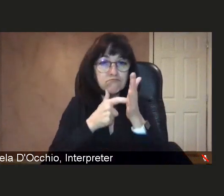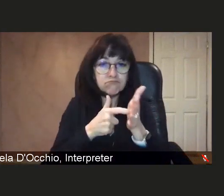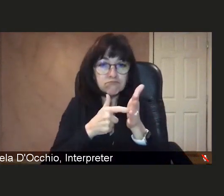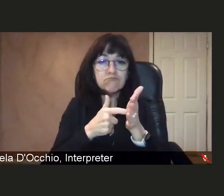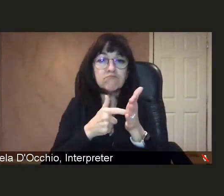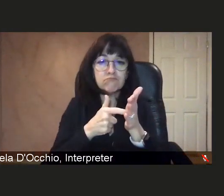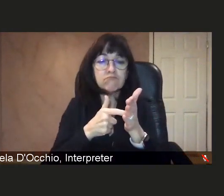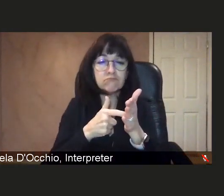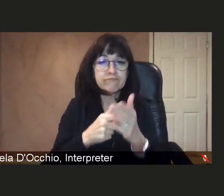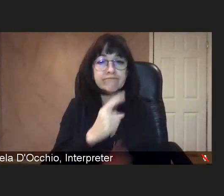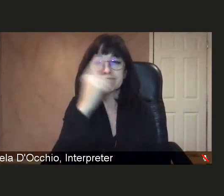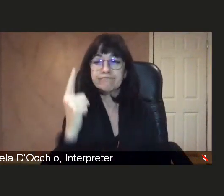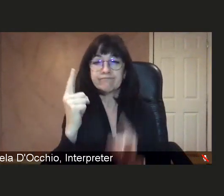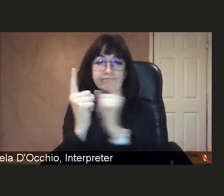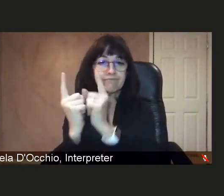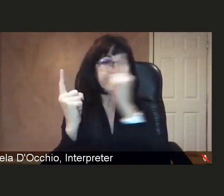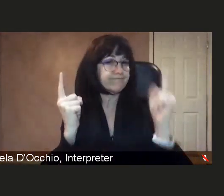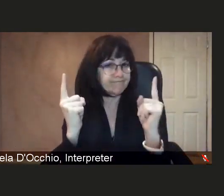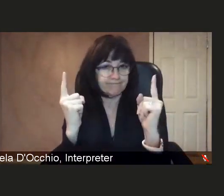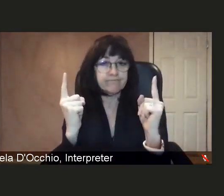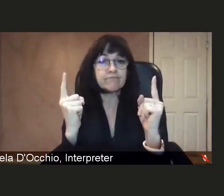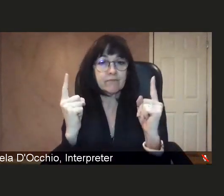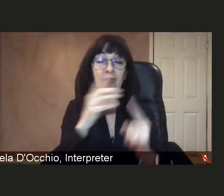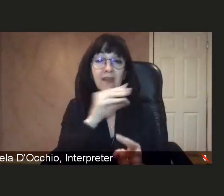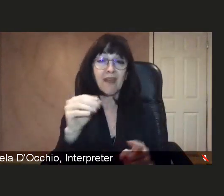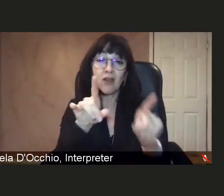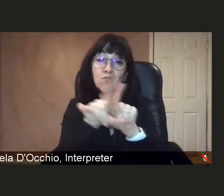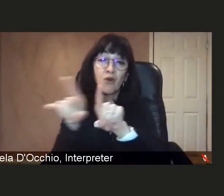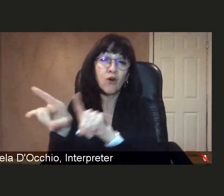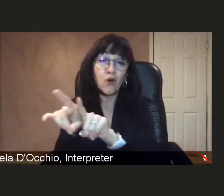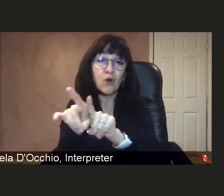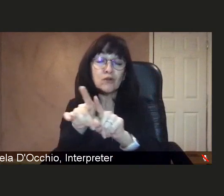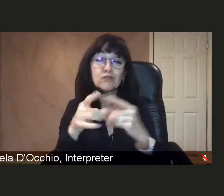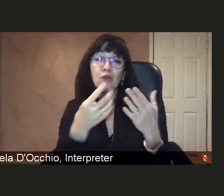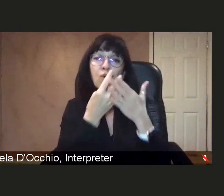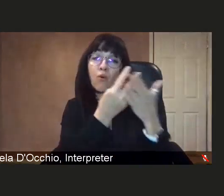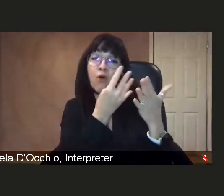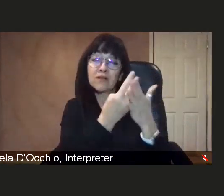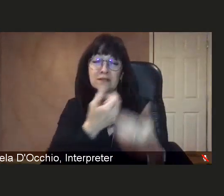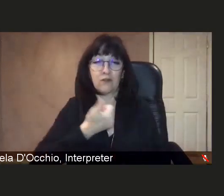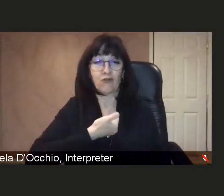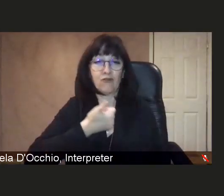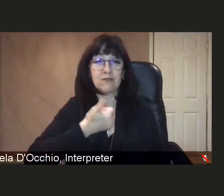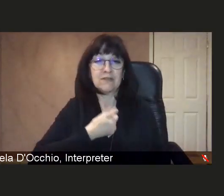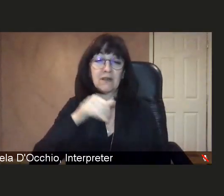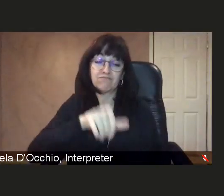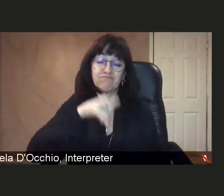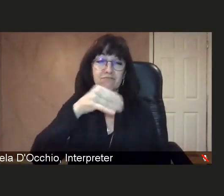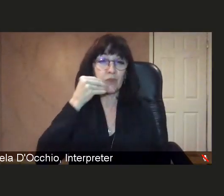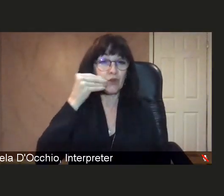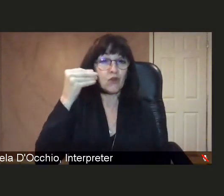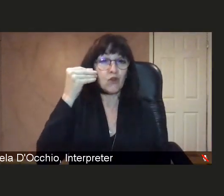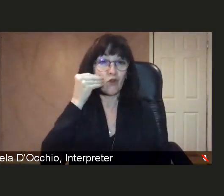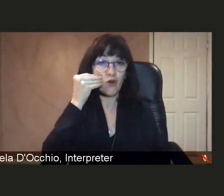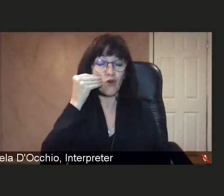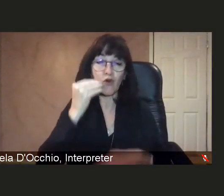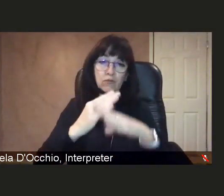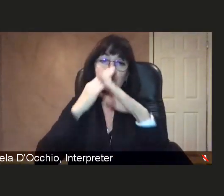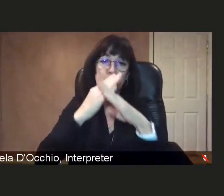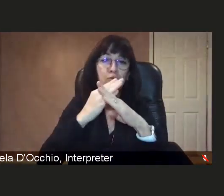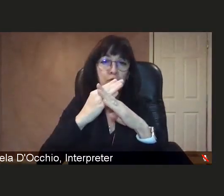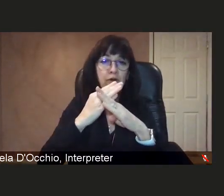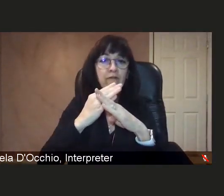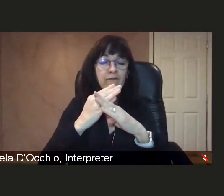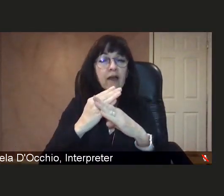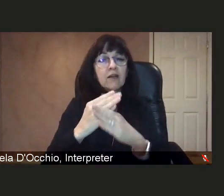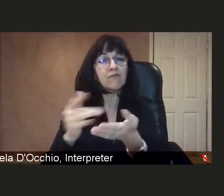quarantine ourselves if there is the possibility of exposure or infection. As such, the governor did listen to us